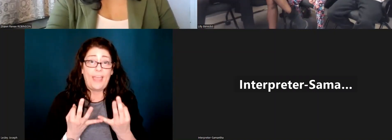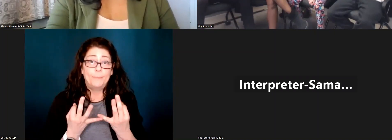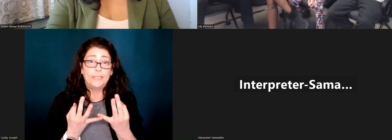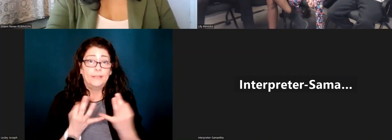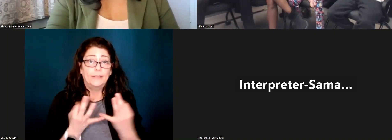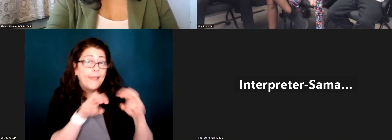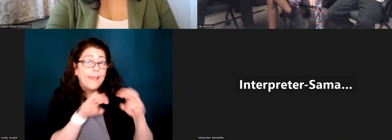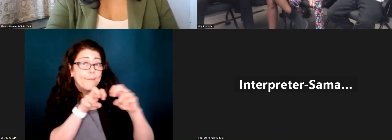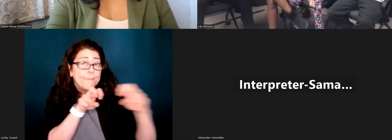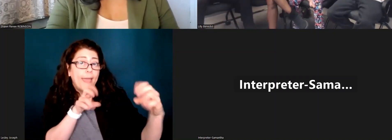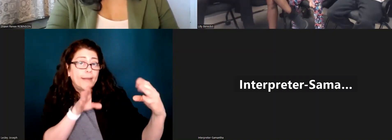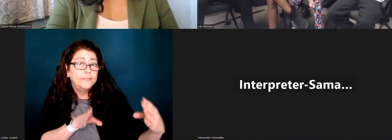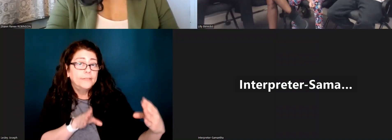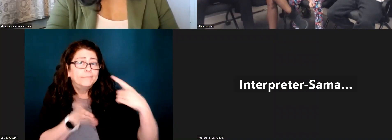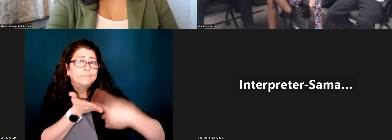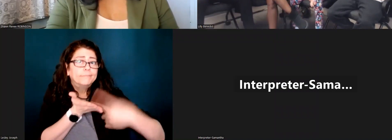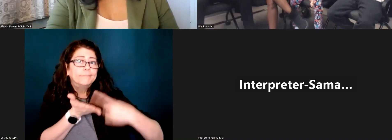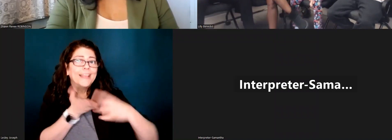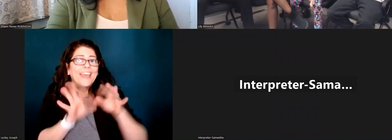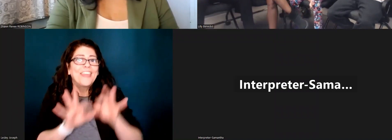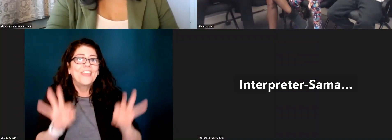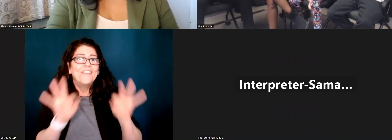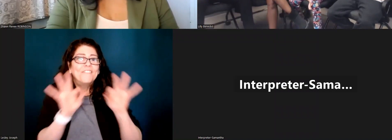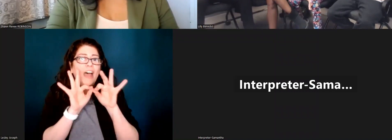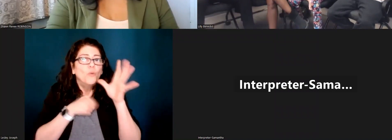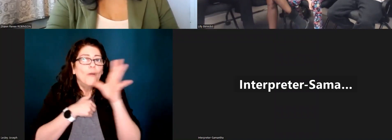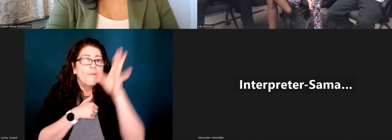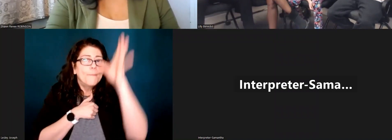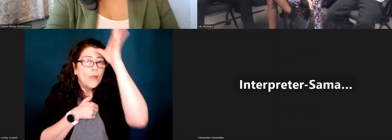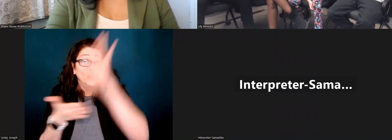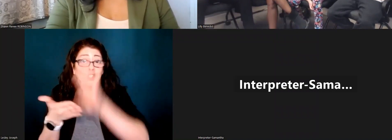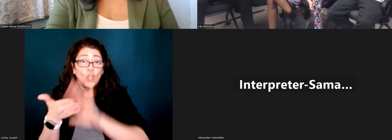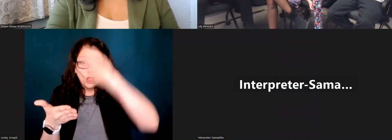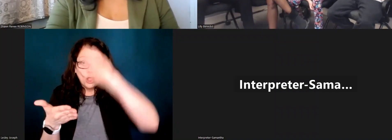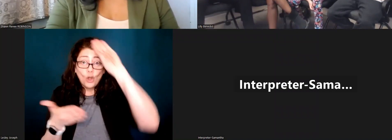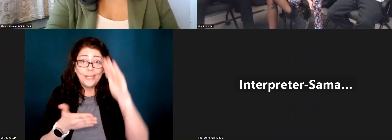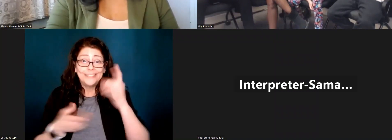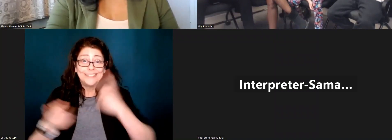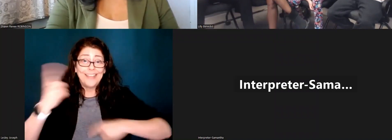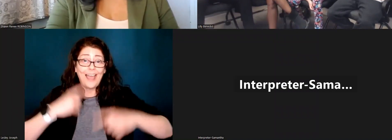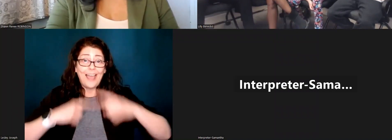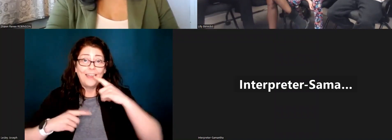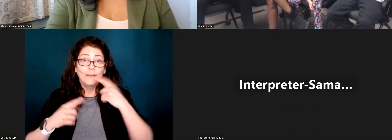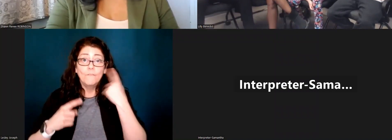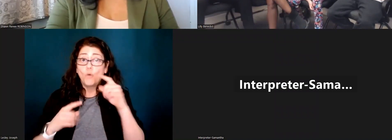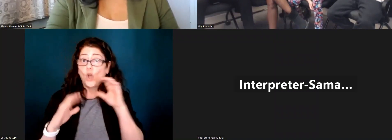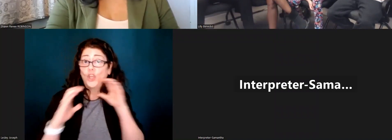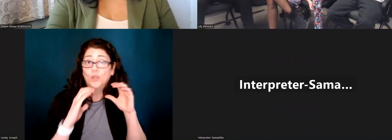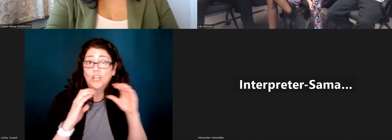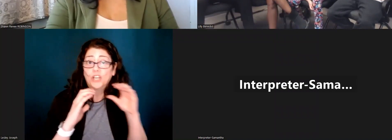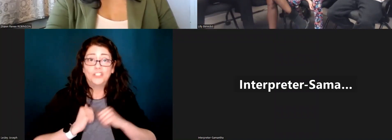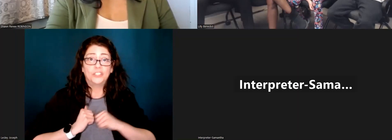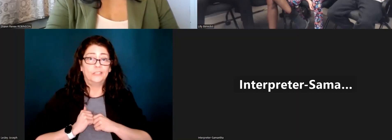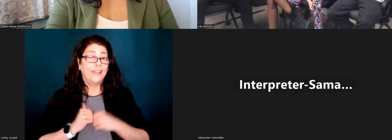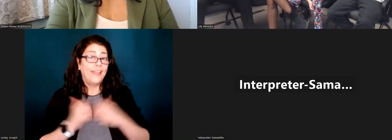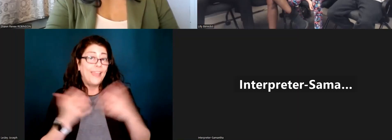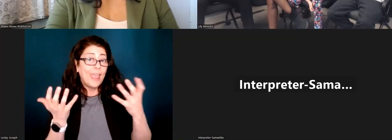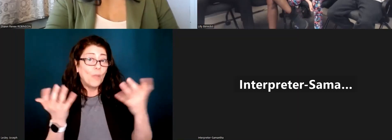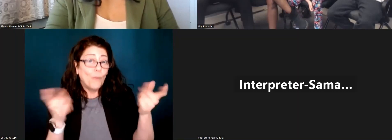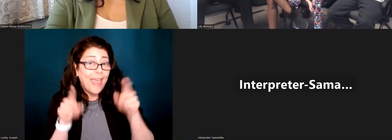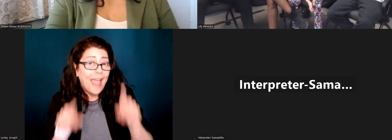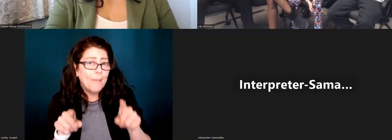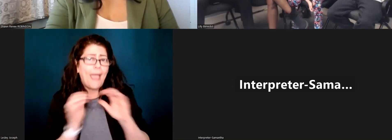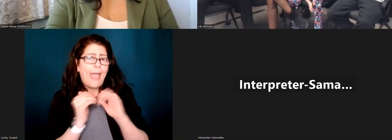the value of parents learning sign language to communicate and what happens and how it feels when there's a disconnect